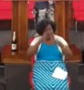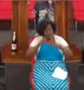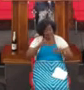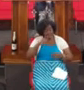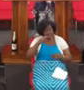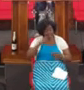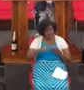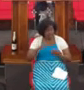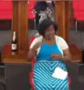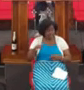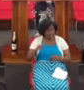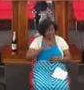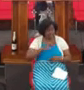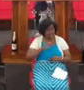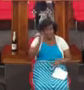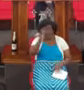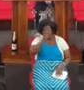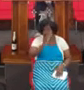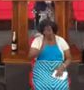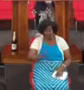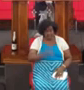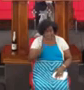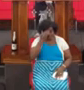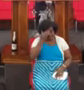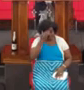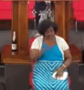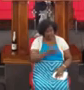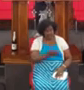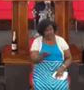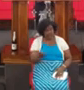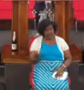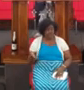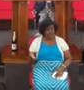say to them, I never knew you.